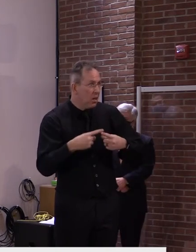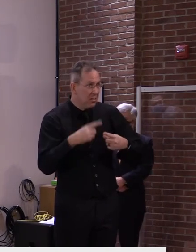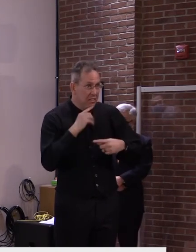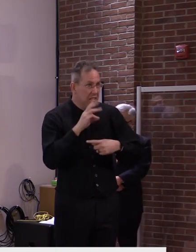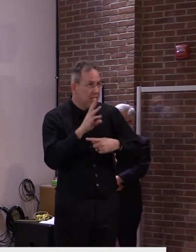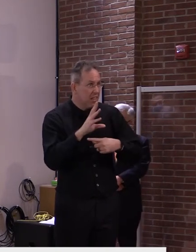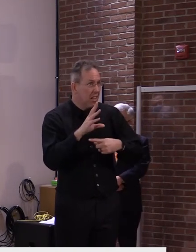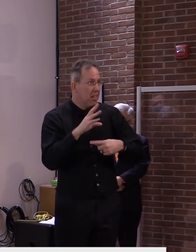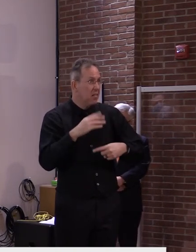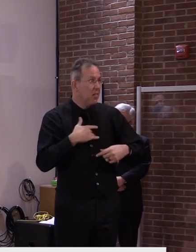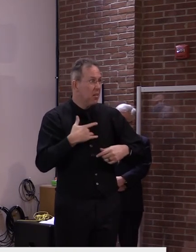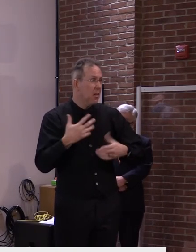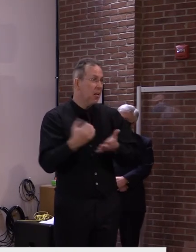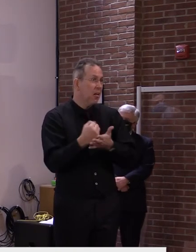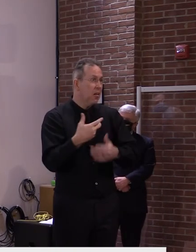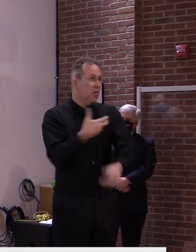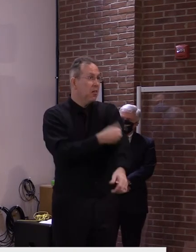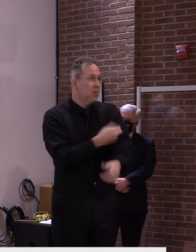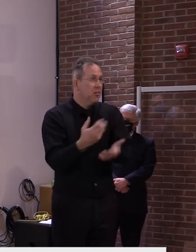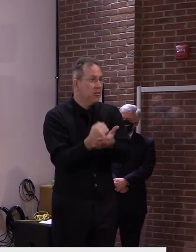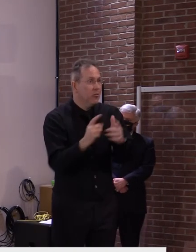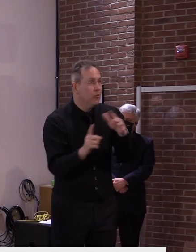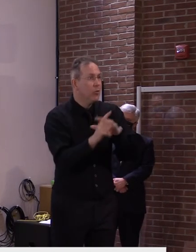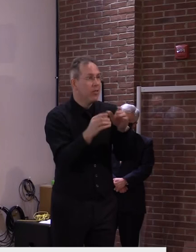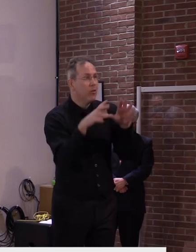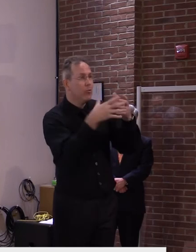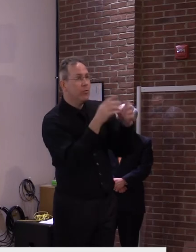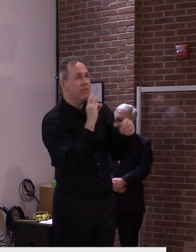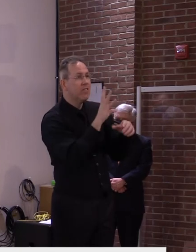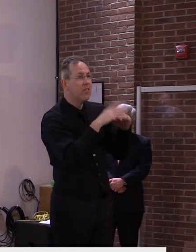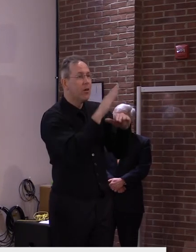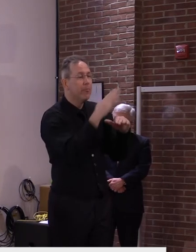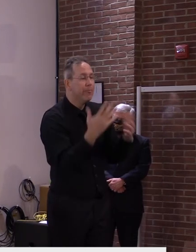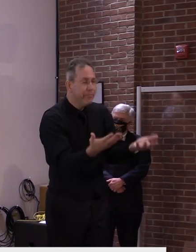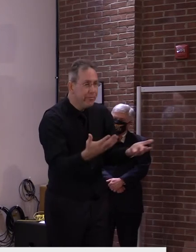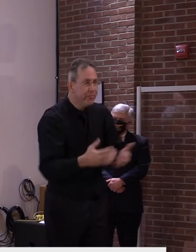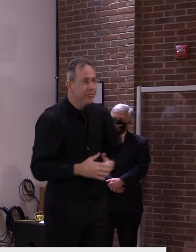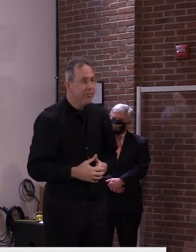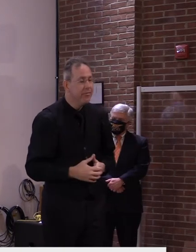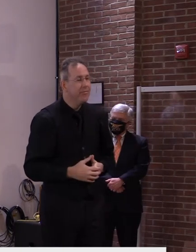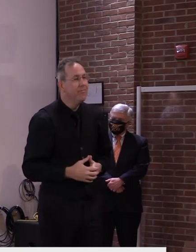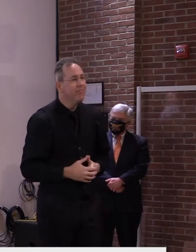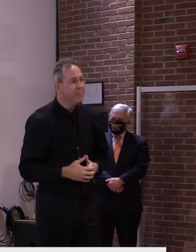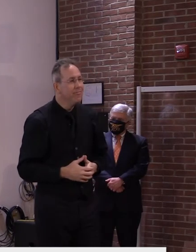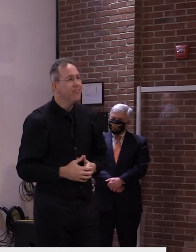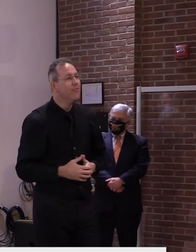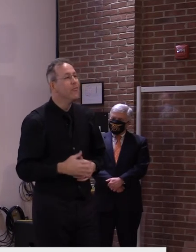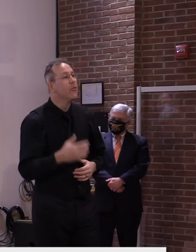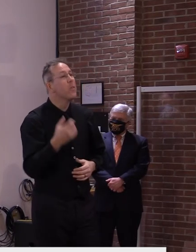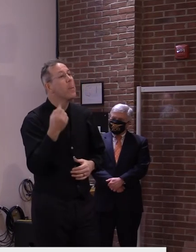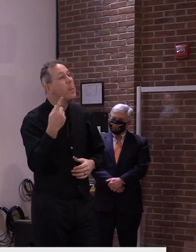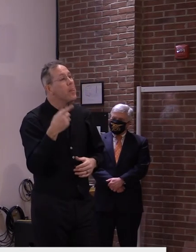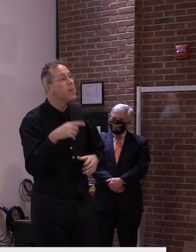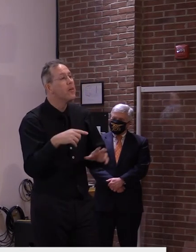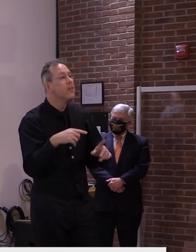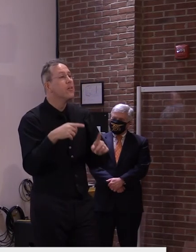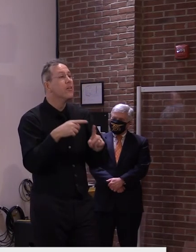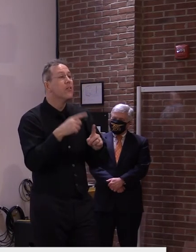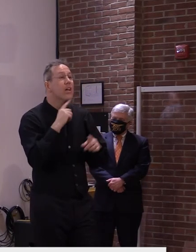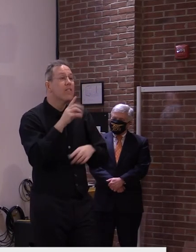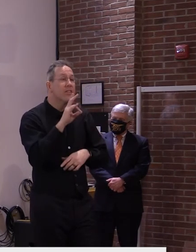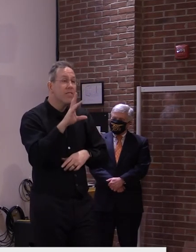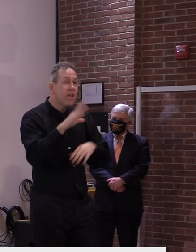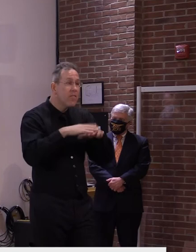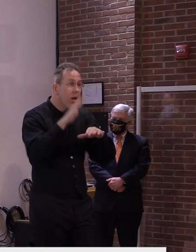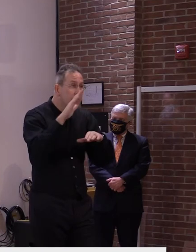would automatically be qualified at that point, because we don't close any of those sectors out in the future.